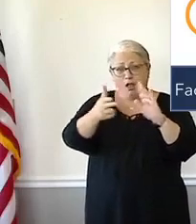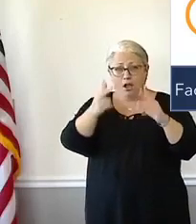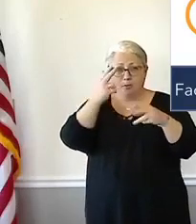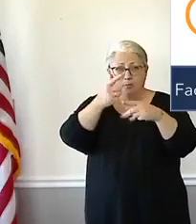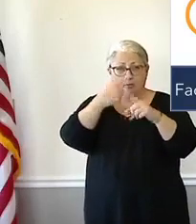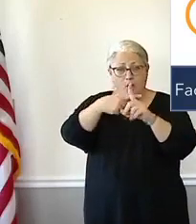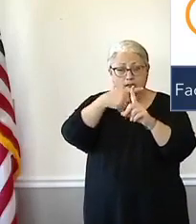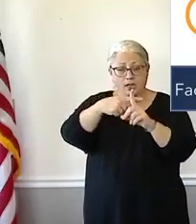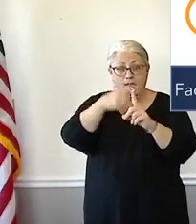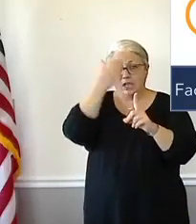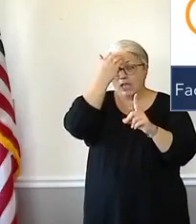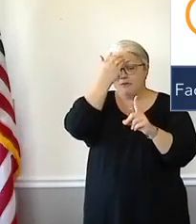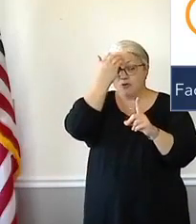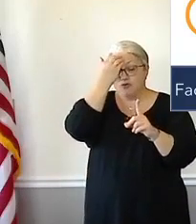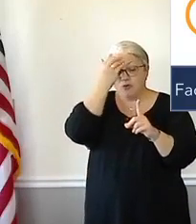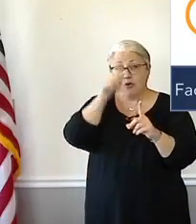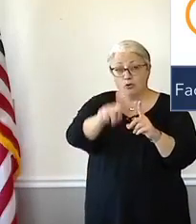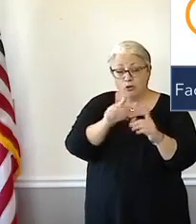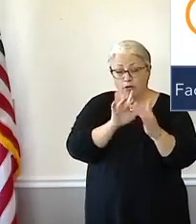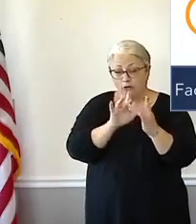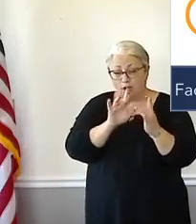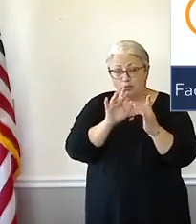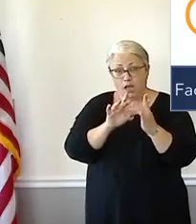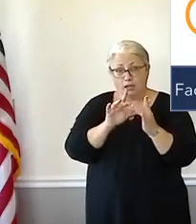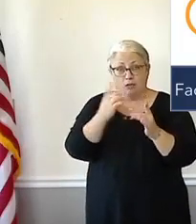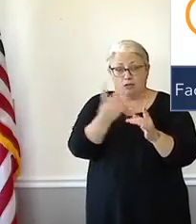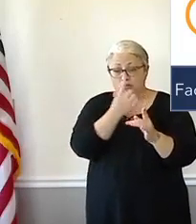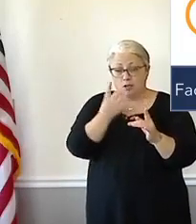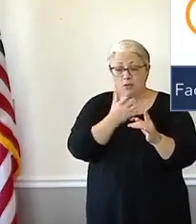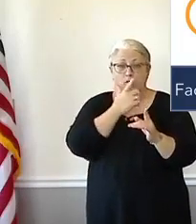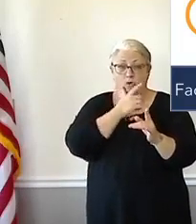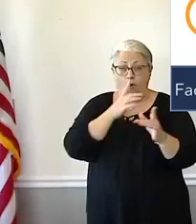you have come into contact with or close proximity to someone who may have